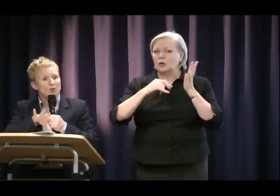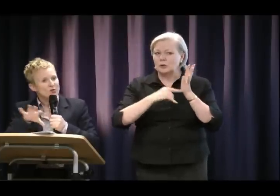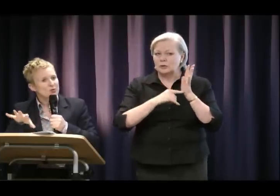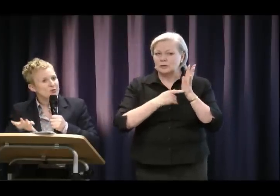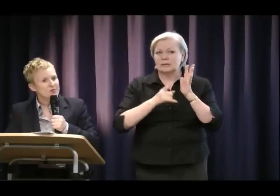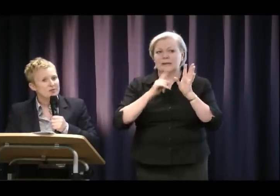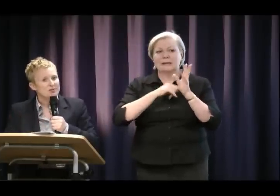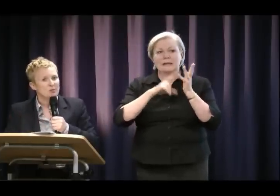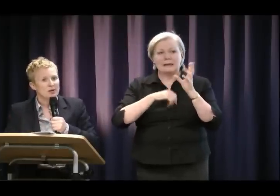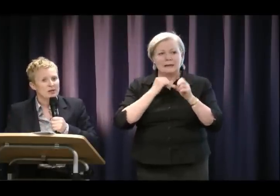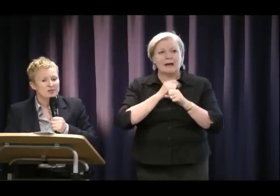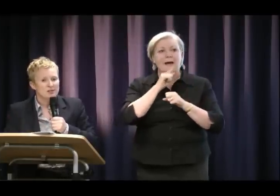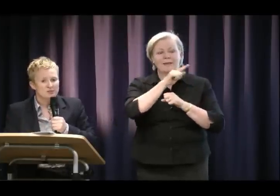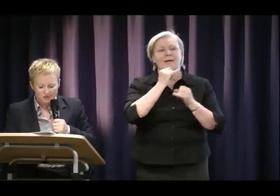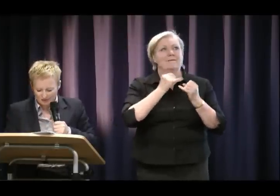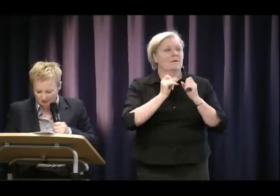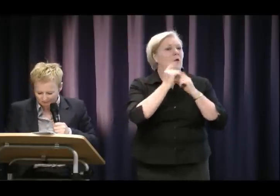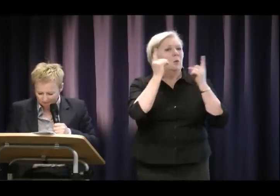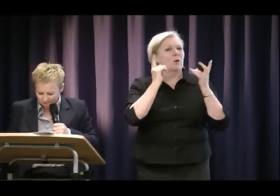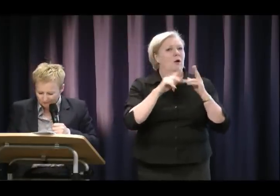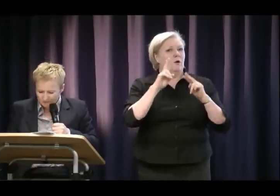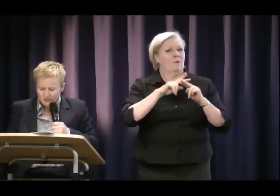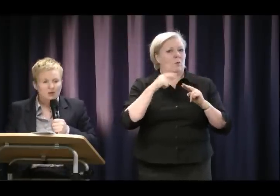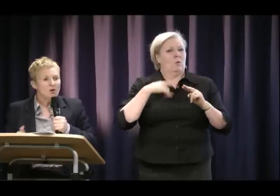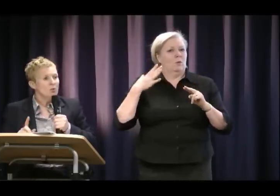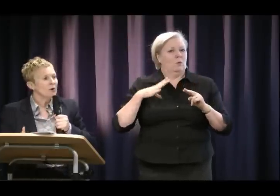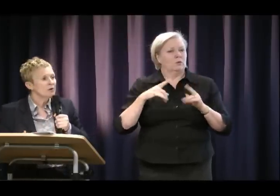of those sorts of things that we need to consider.